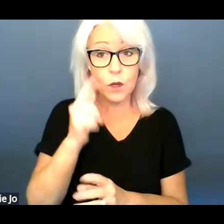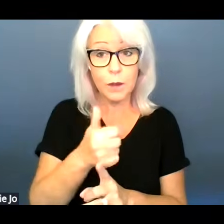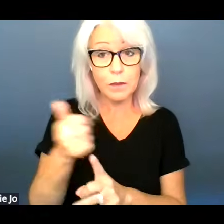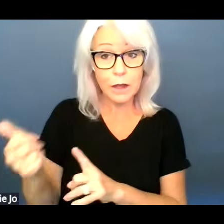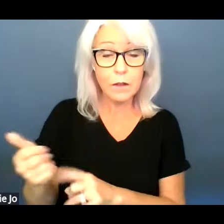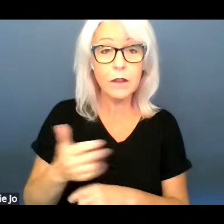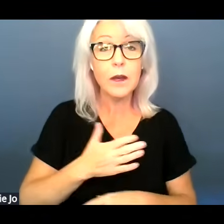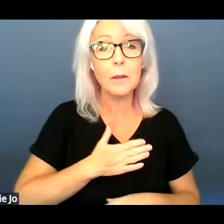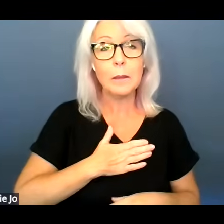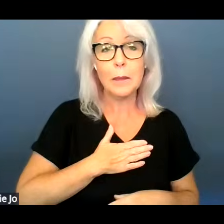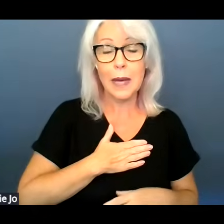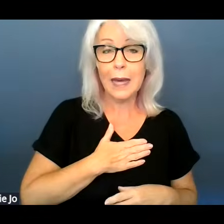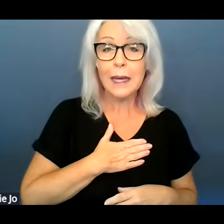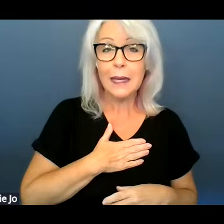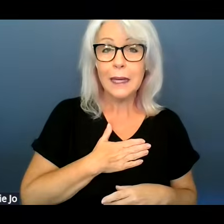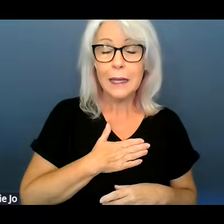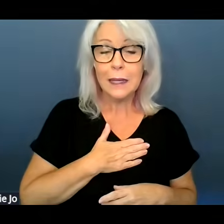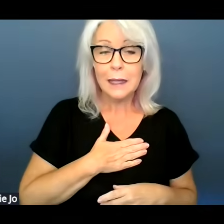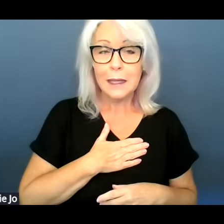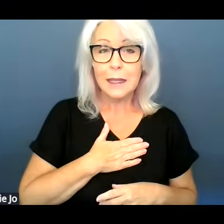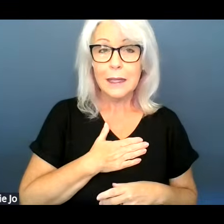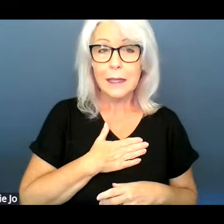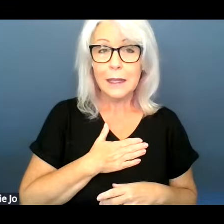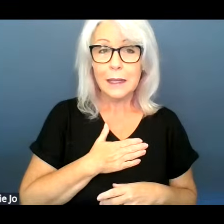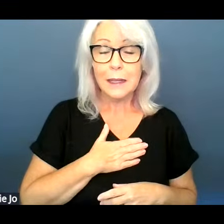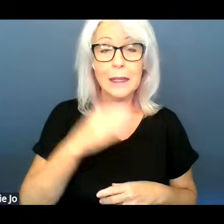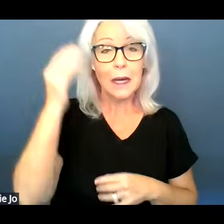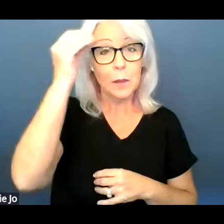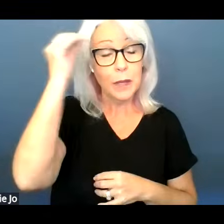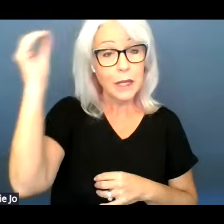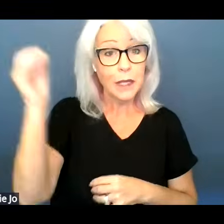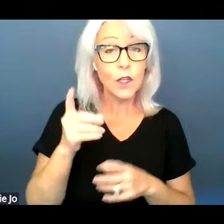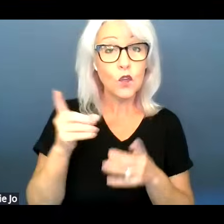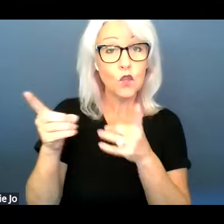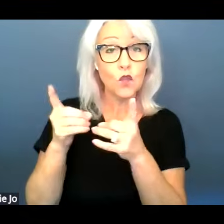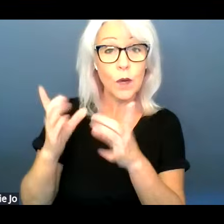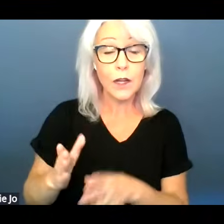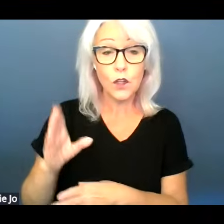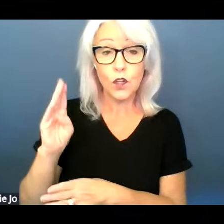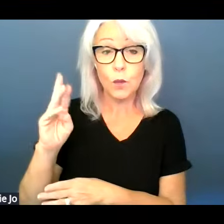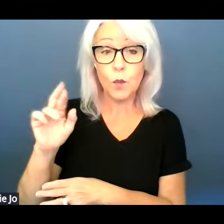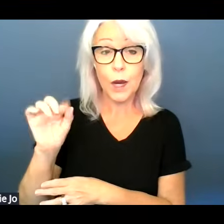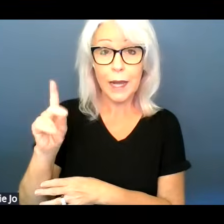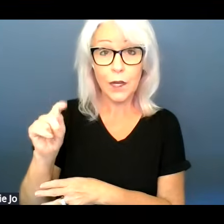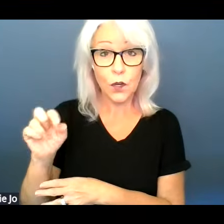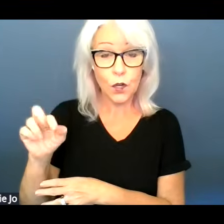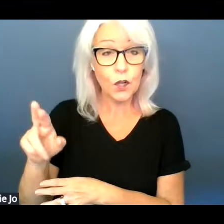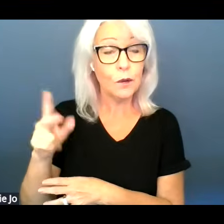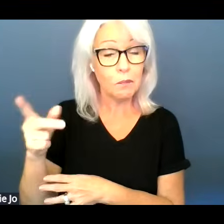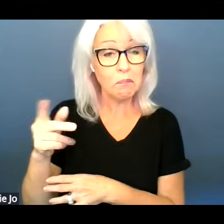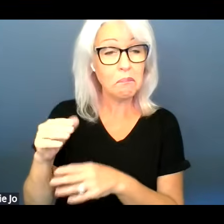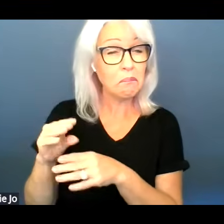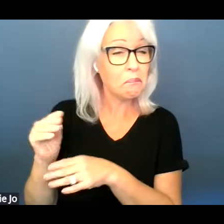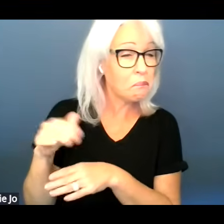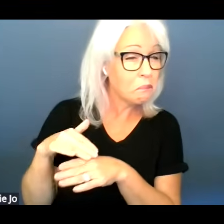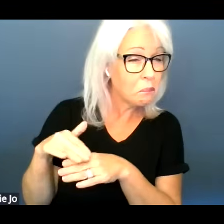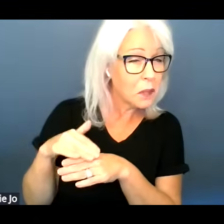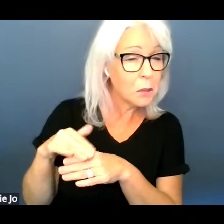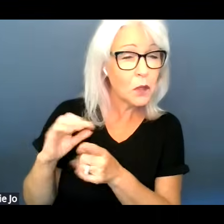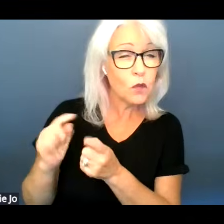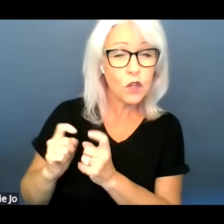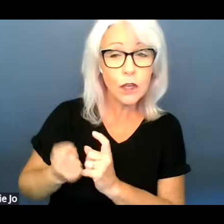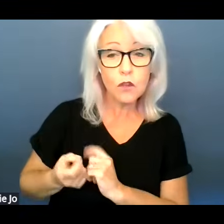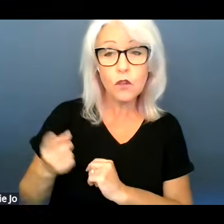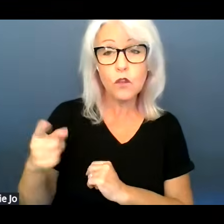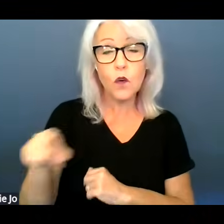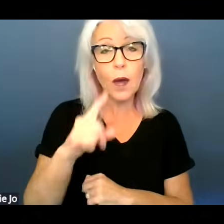Director Brader's language did just that, and I think that he made minimal changes that did make sense. I thought that the caption proposed by My Free